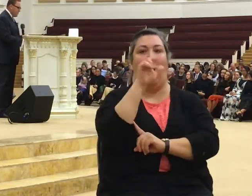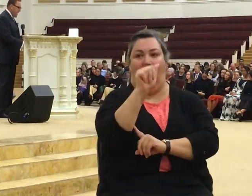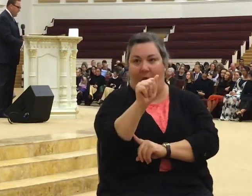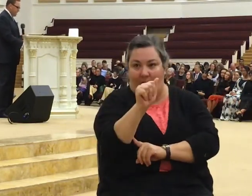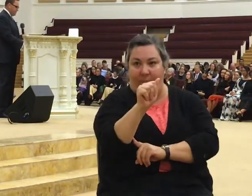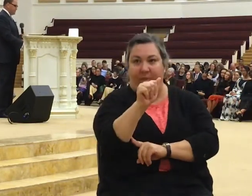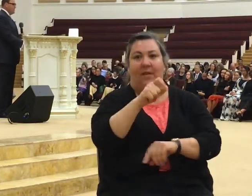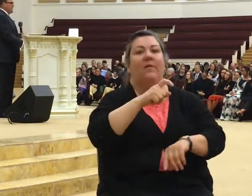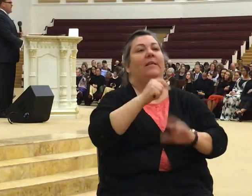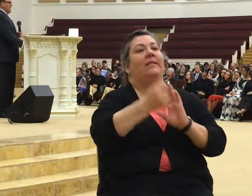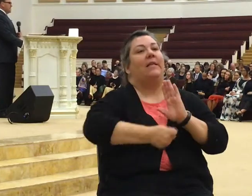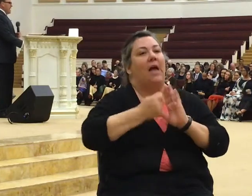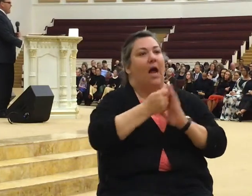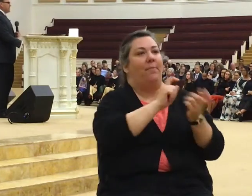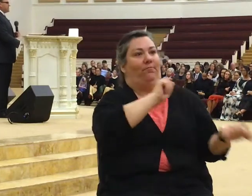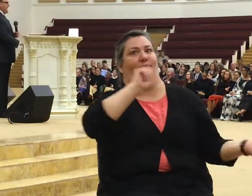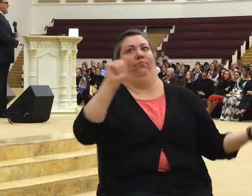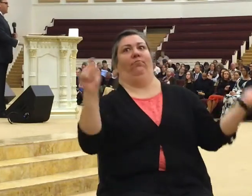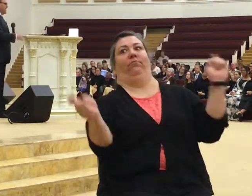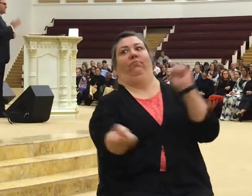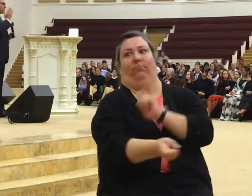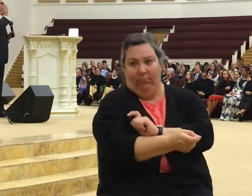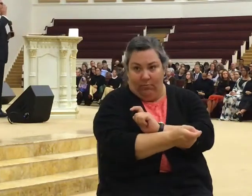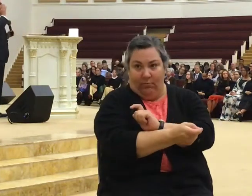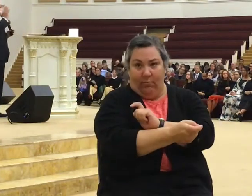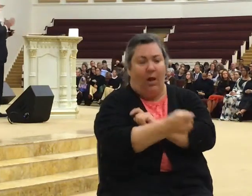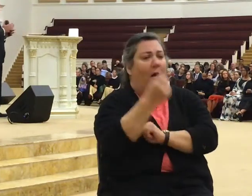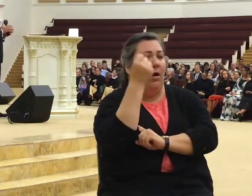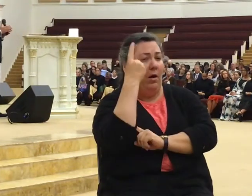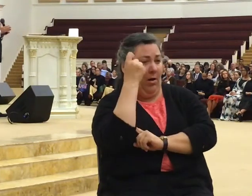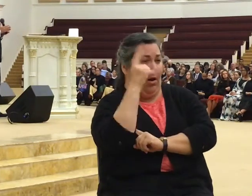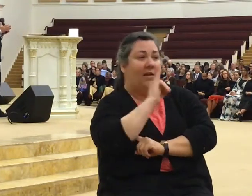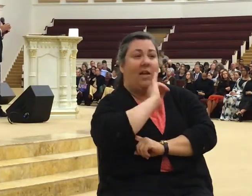monumental change. And you got to understand that Israel